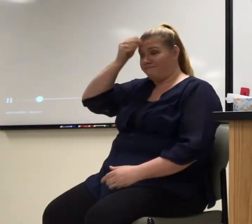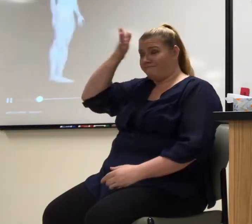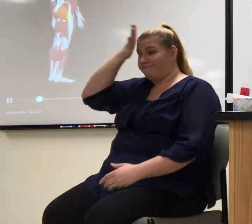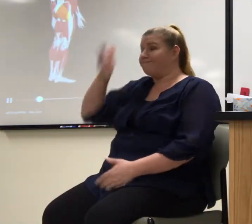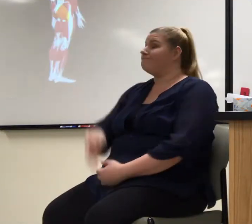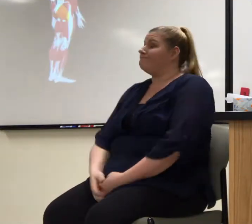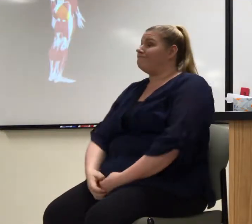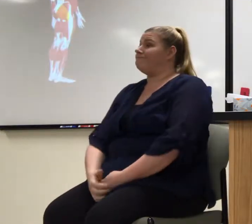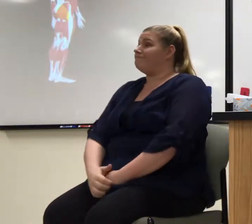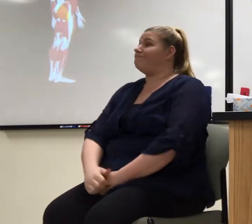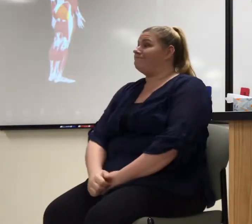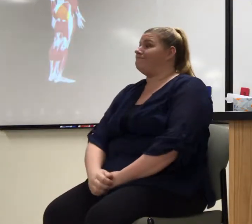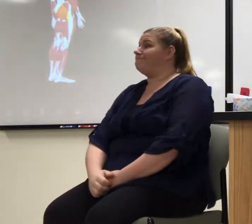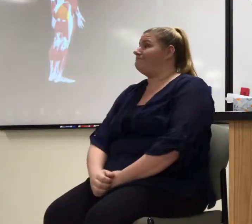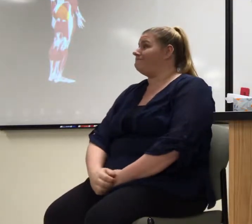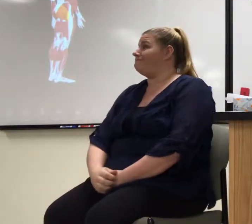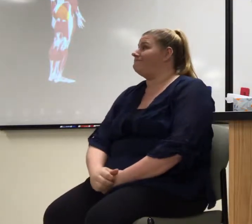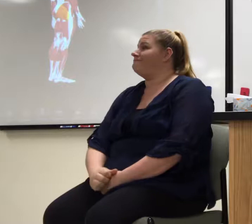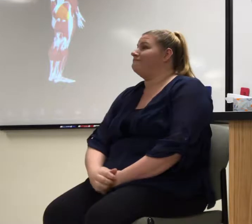Get rid of this.